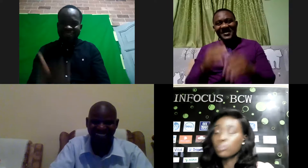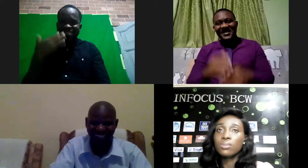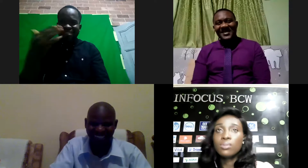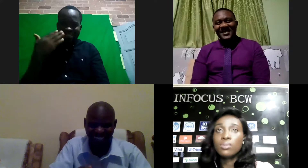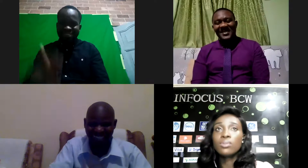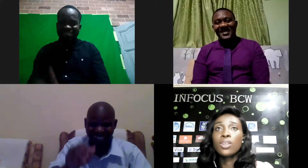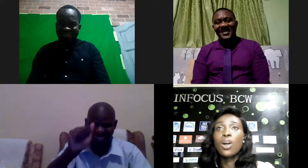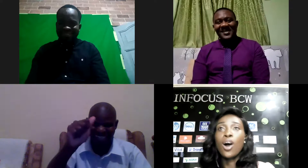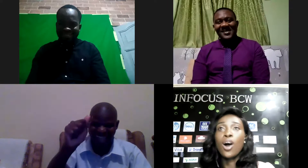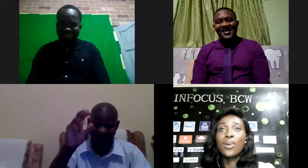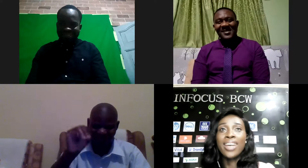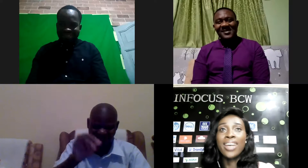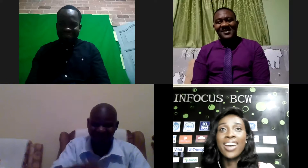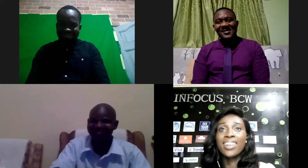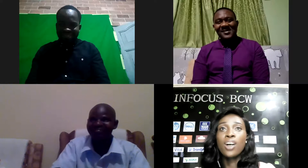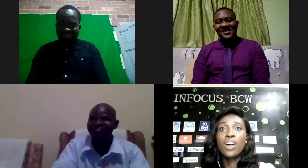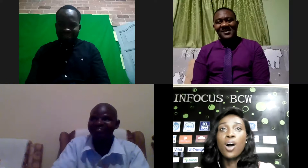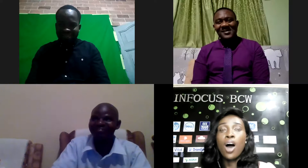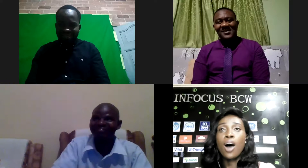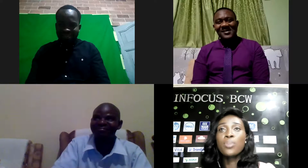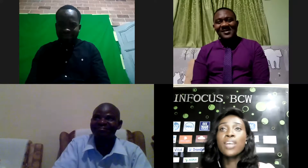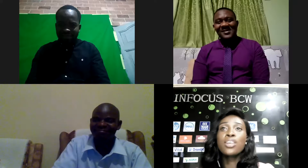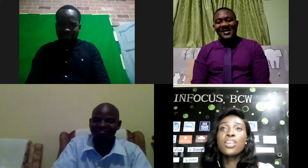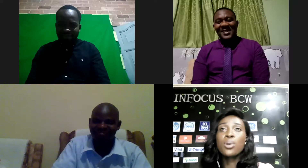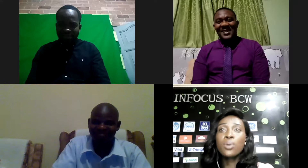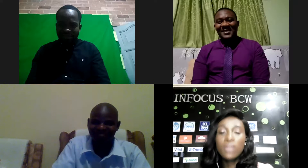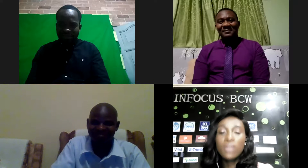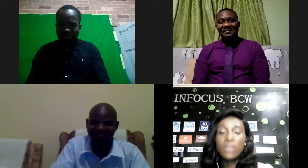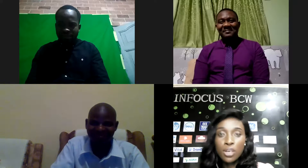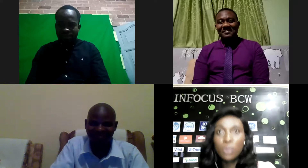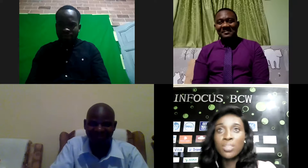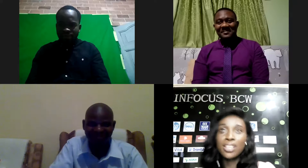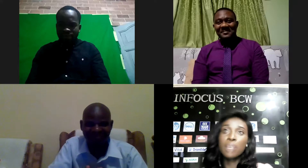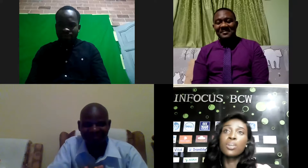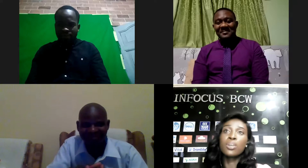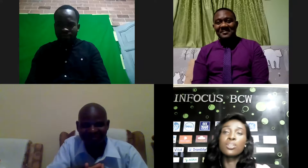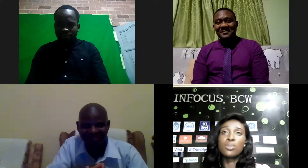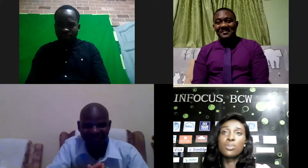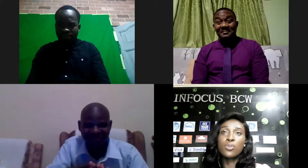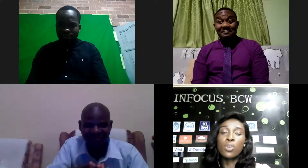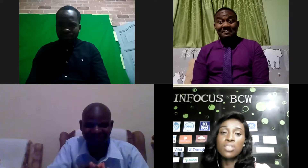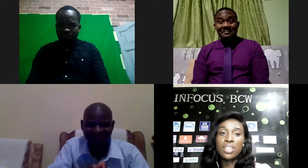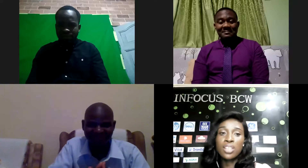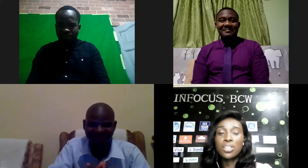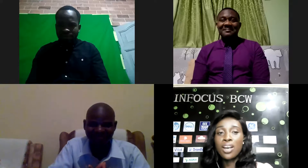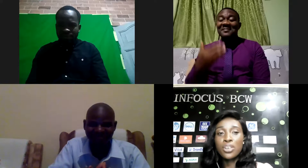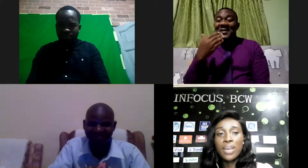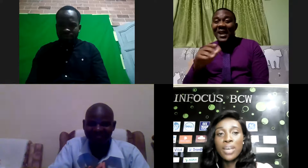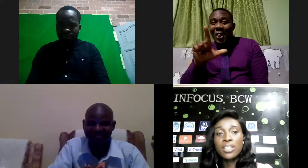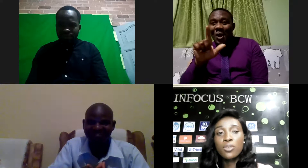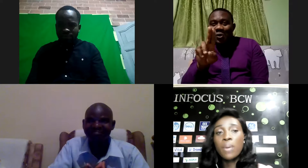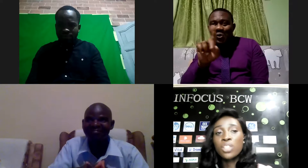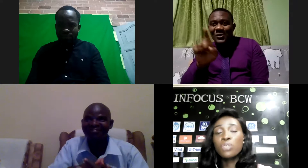you. Okay. Thank you, Mr. Gabriel Luzu, for such